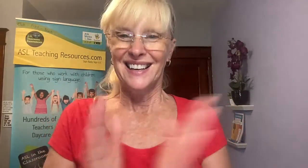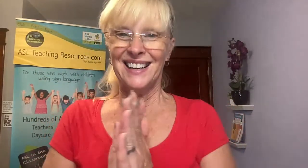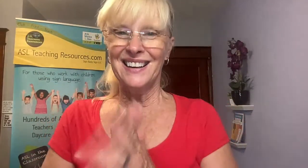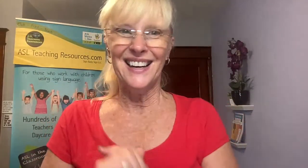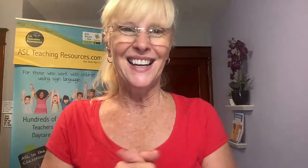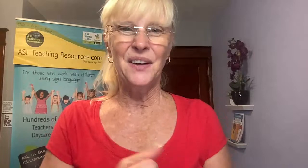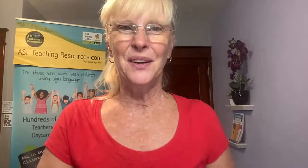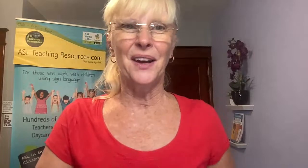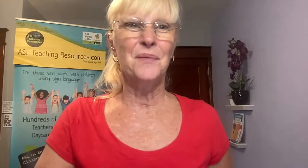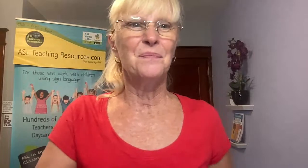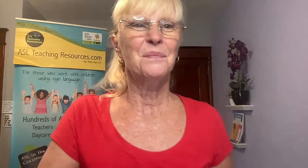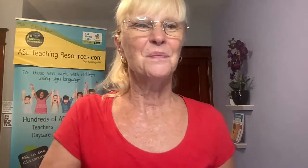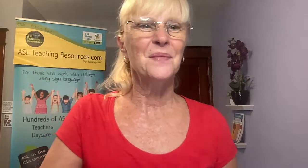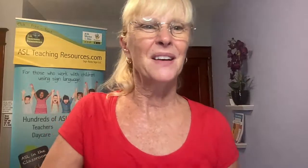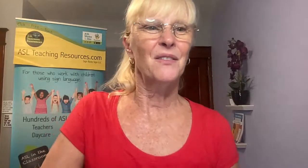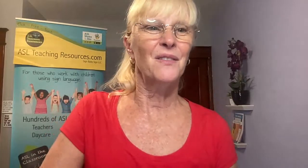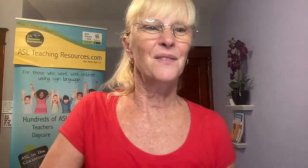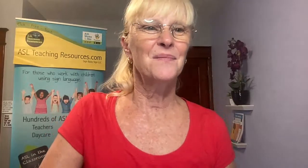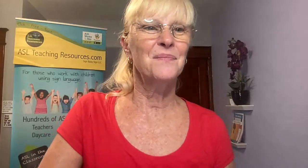All right, here we go.